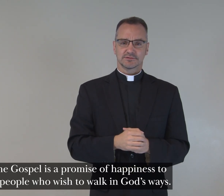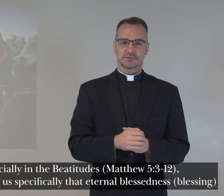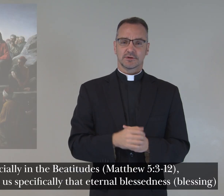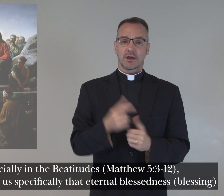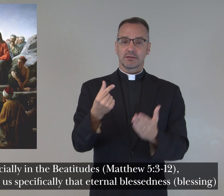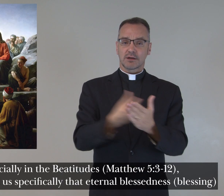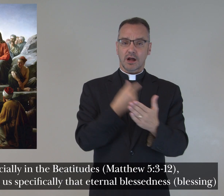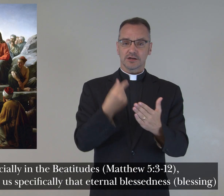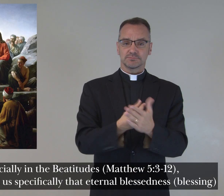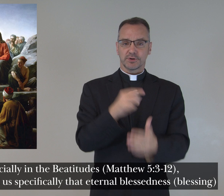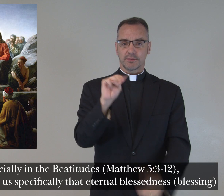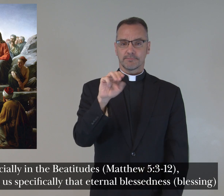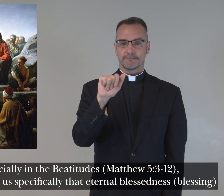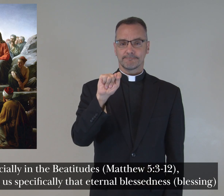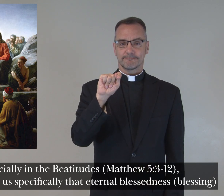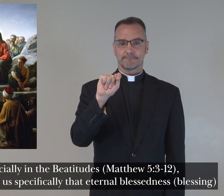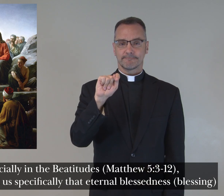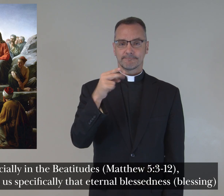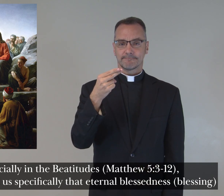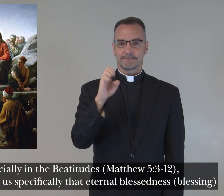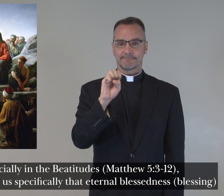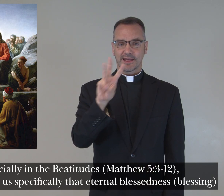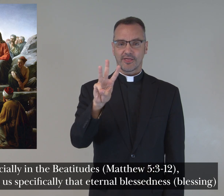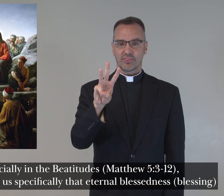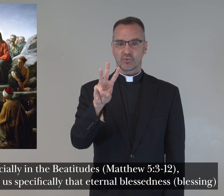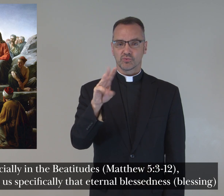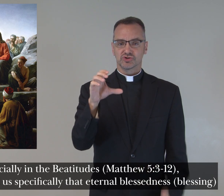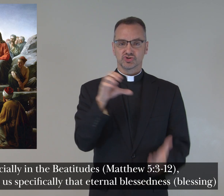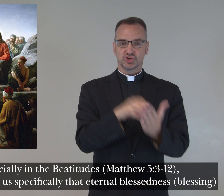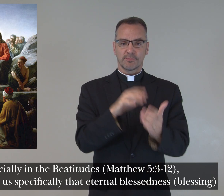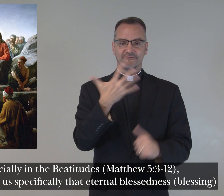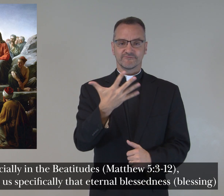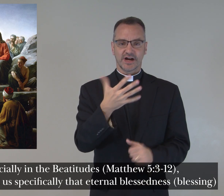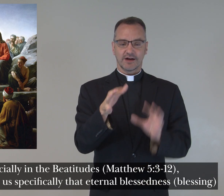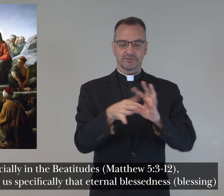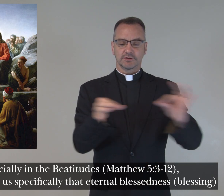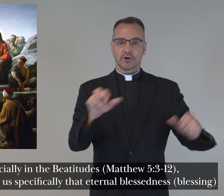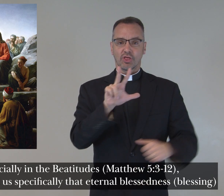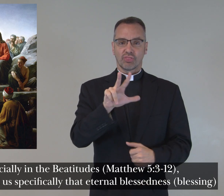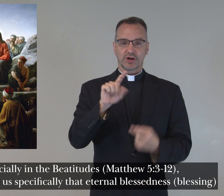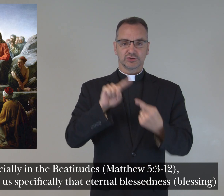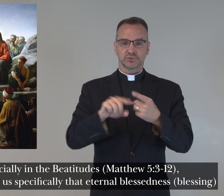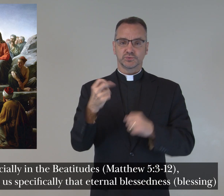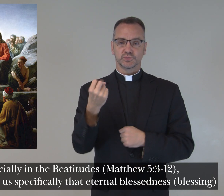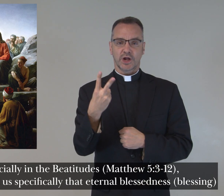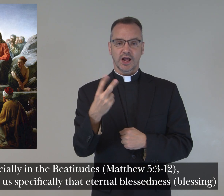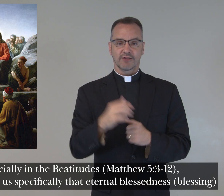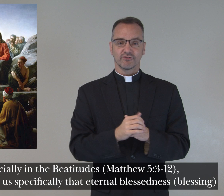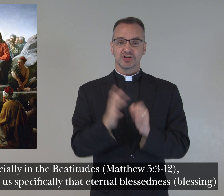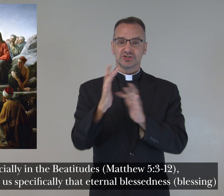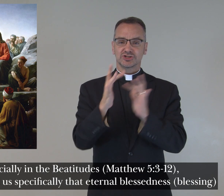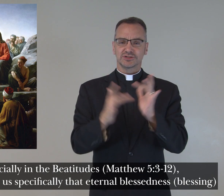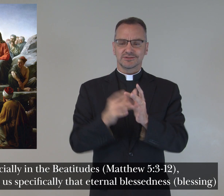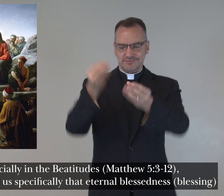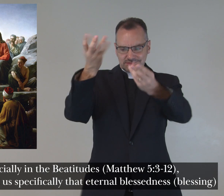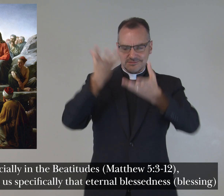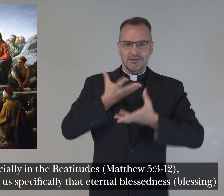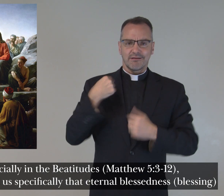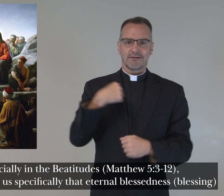Especially in the Beatitudes, Matthew 5, verses 3-12, Jesus has told us specifically